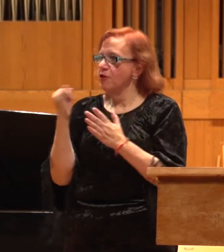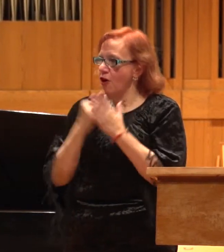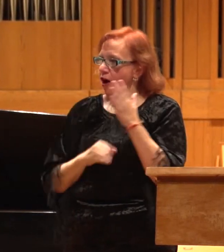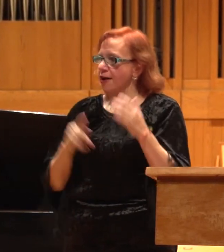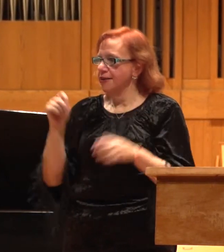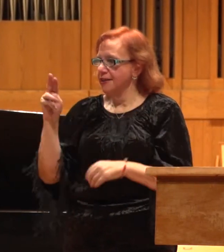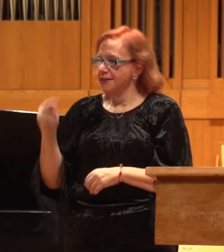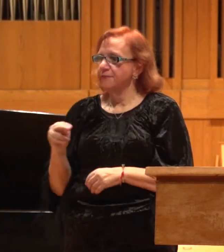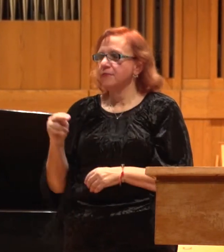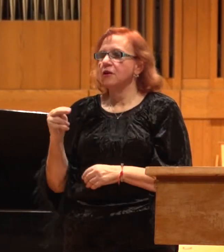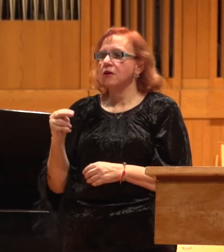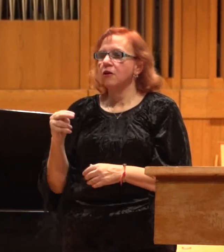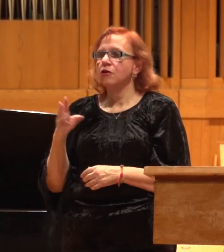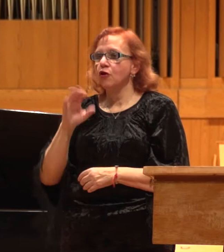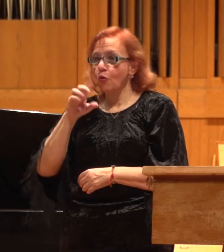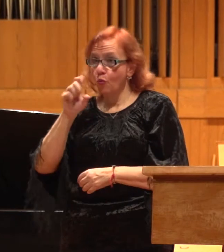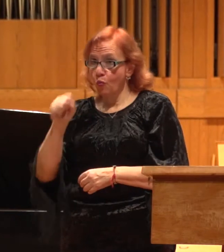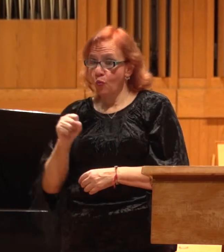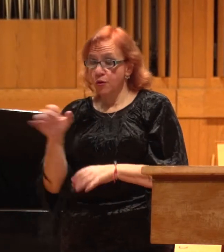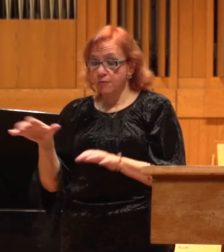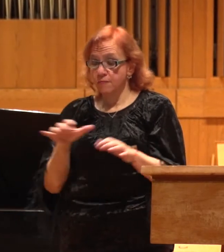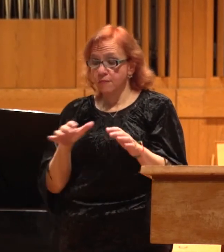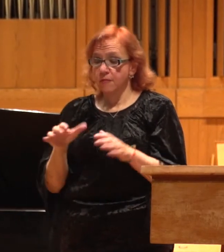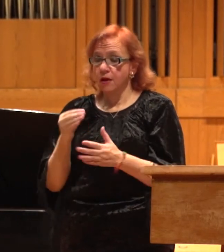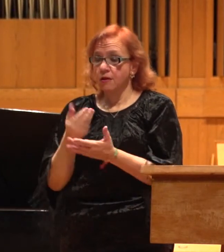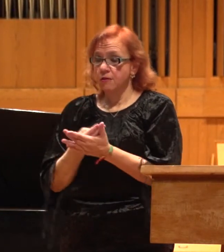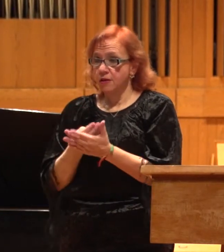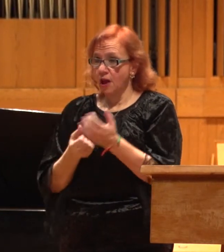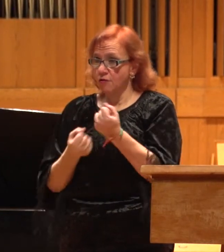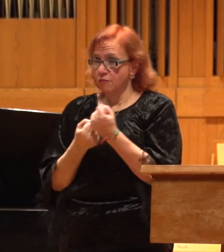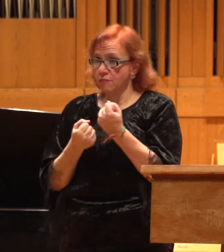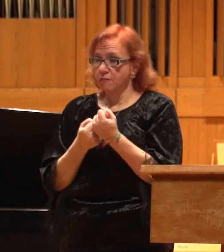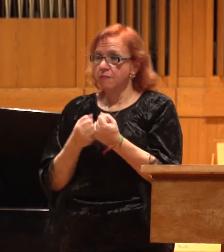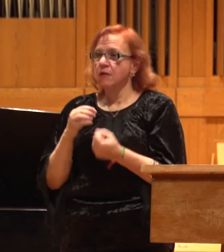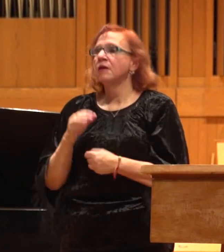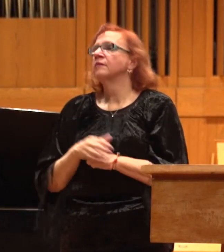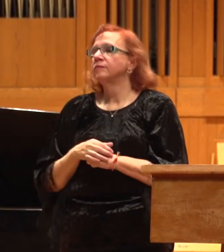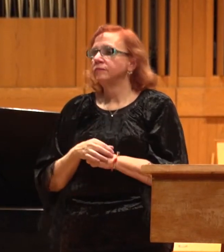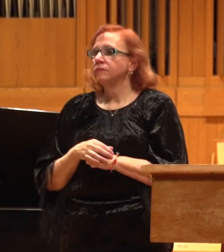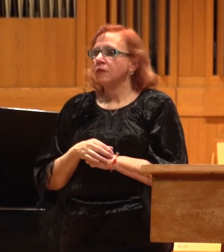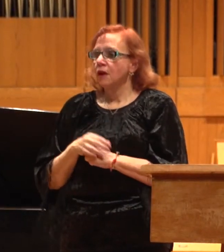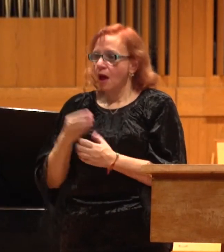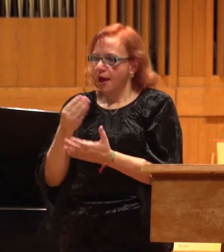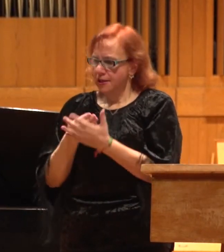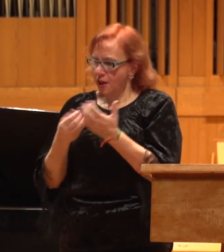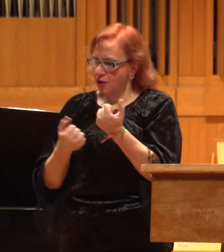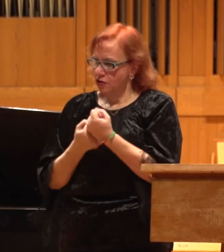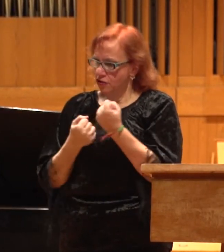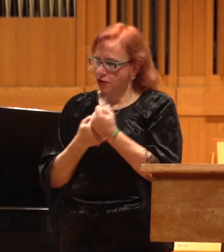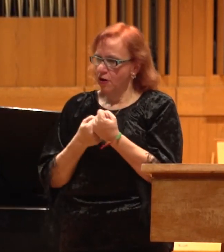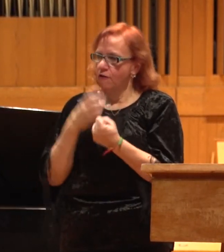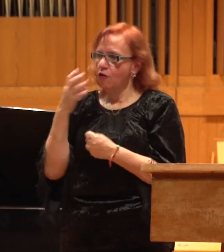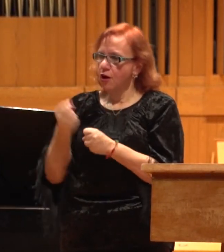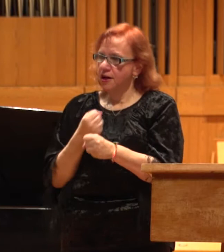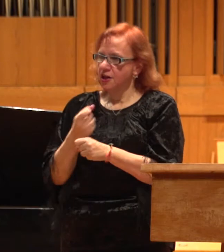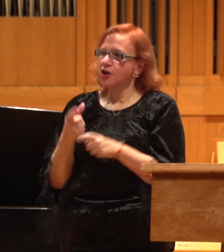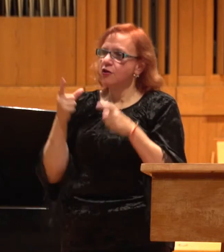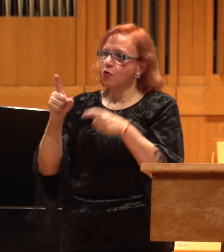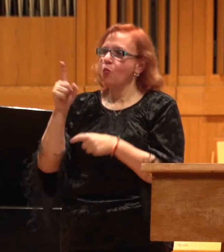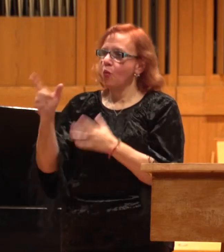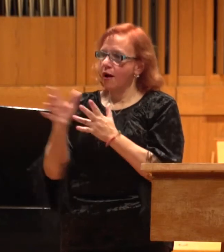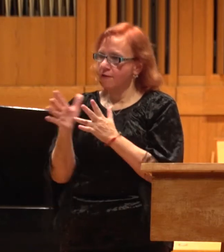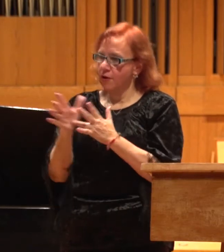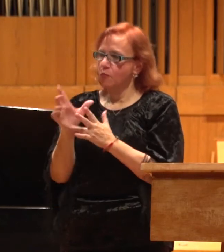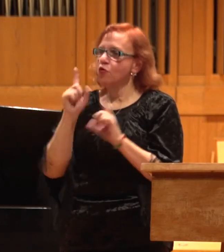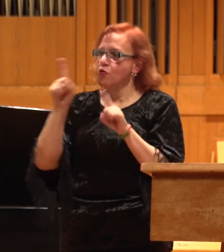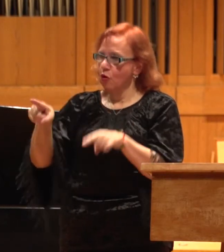the Woods Piano Scholarship by Belmont University School of Music, a four-year scholarship awarded annually to one freshman